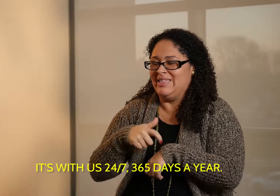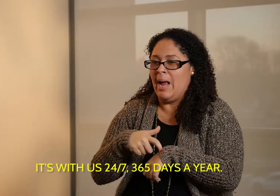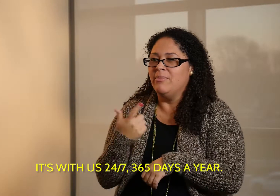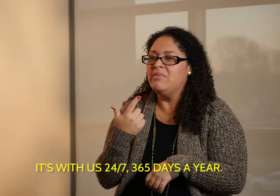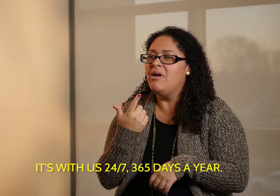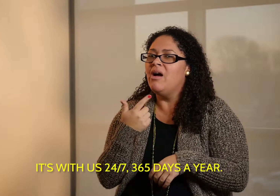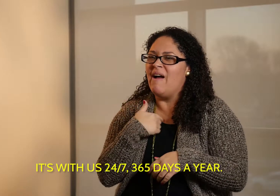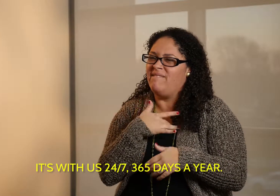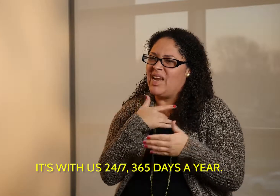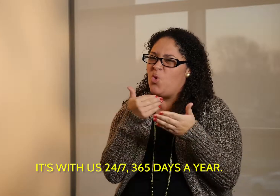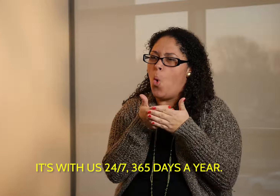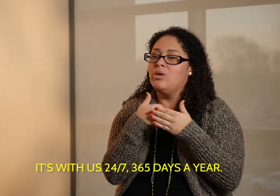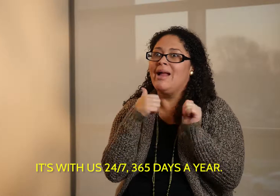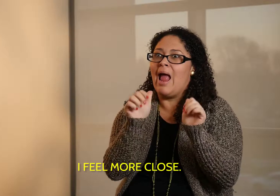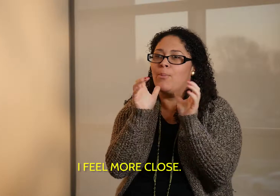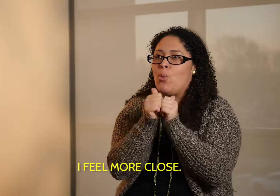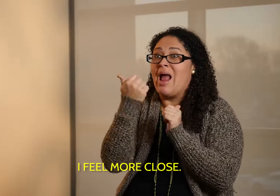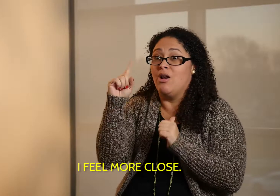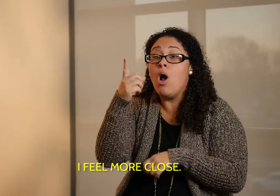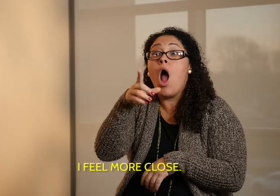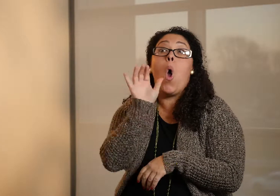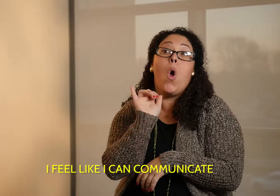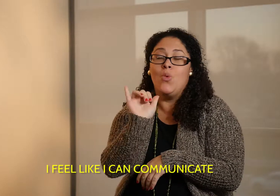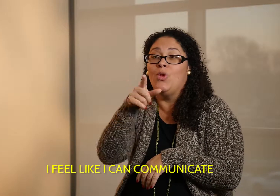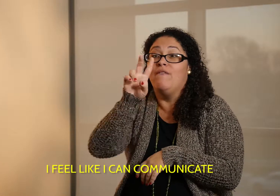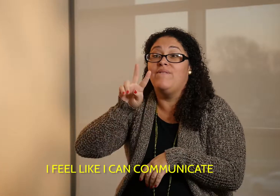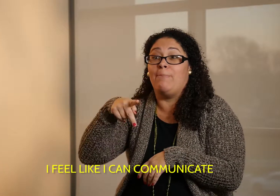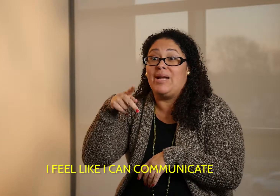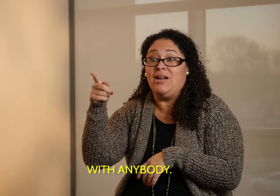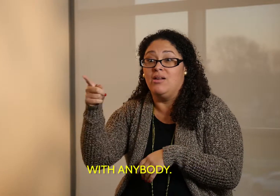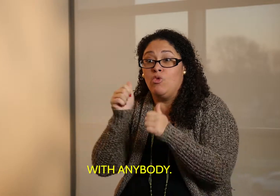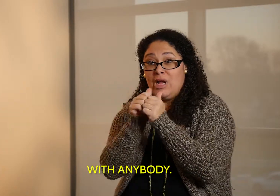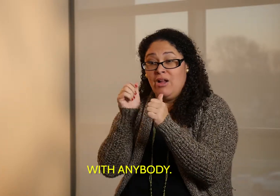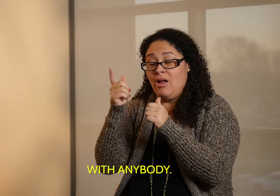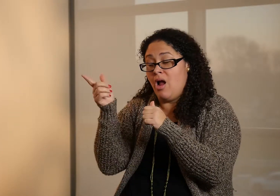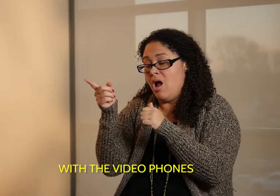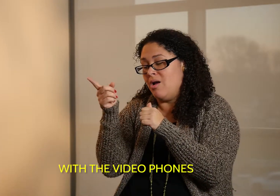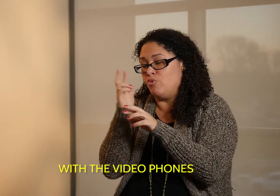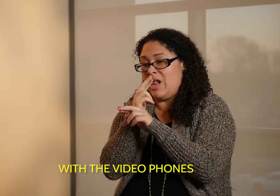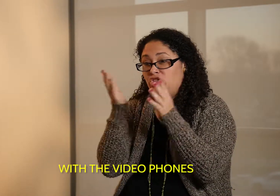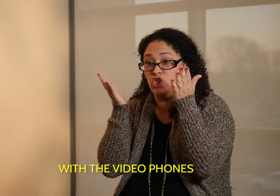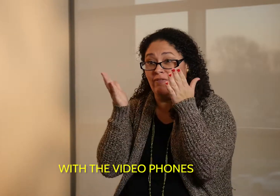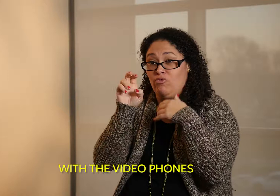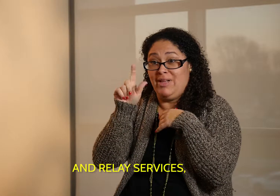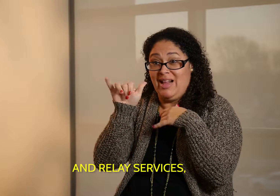24/7, 365 days a year. I feel more close. I feel like I can communicate with anybody. And with the video phones and with